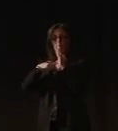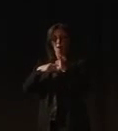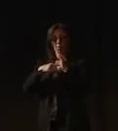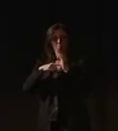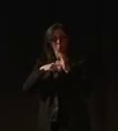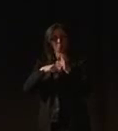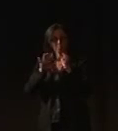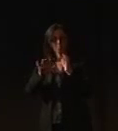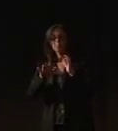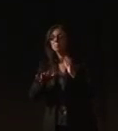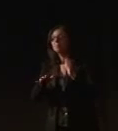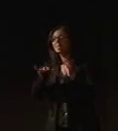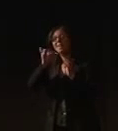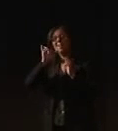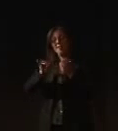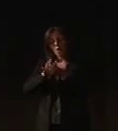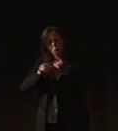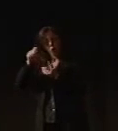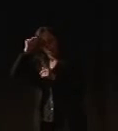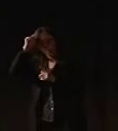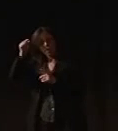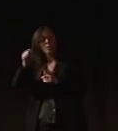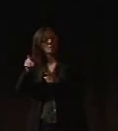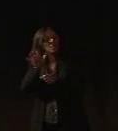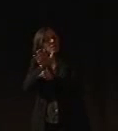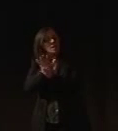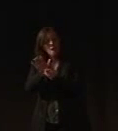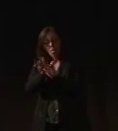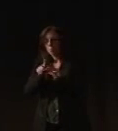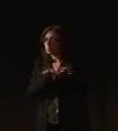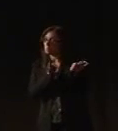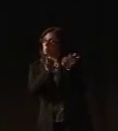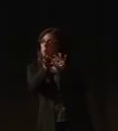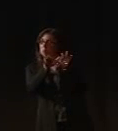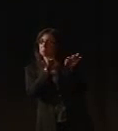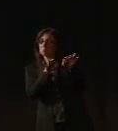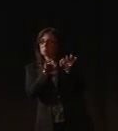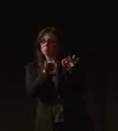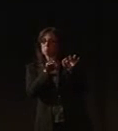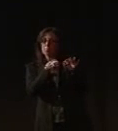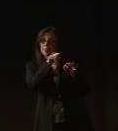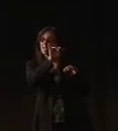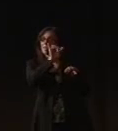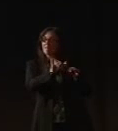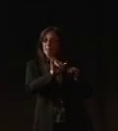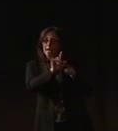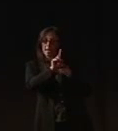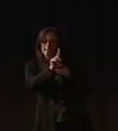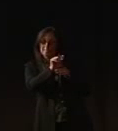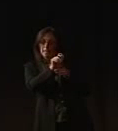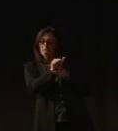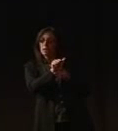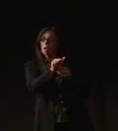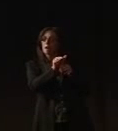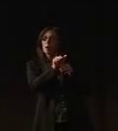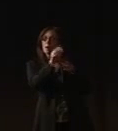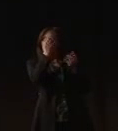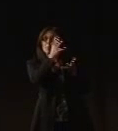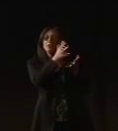sufficient for the ability of these models derived from data to be predictive. What does that mean?